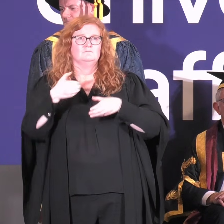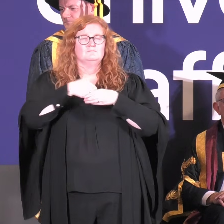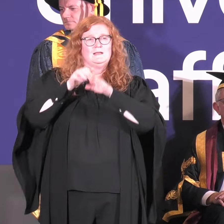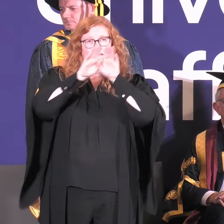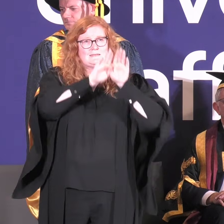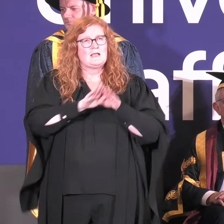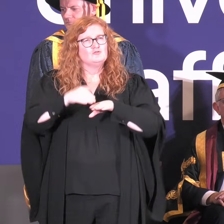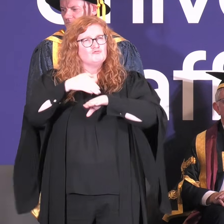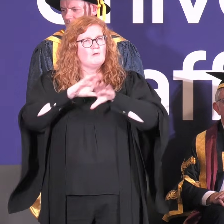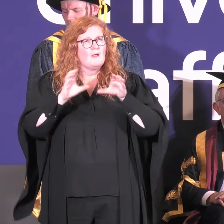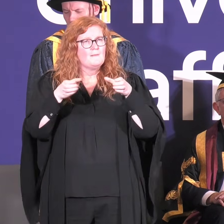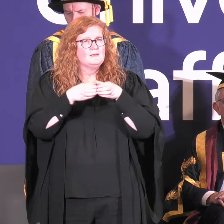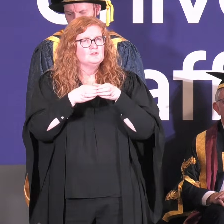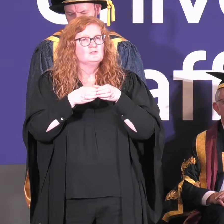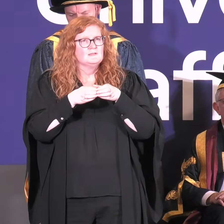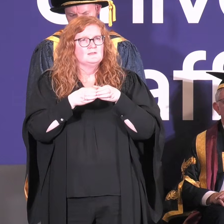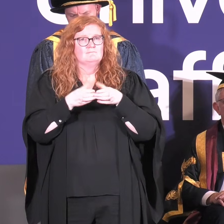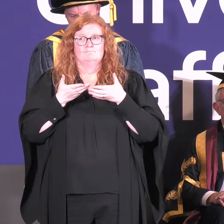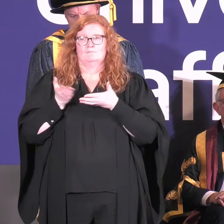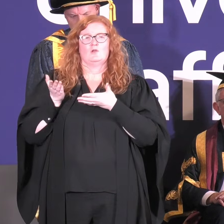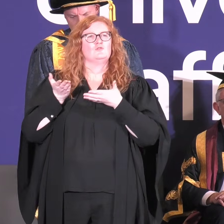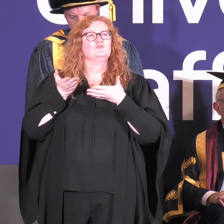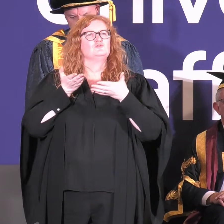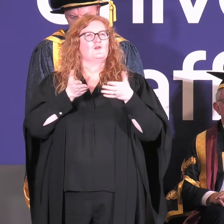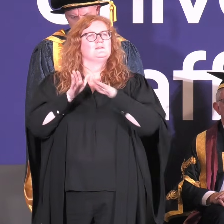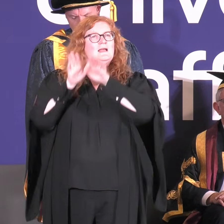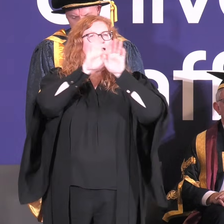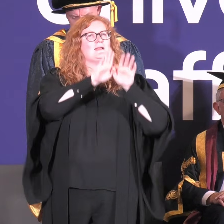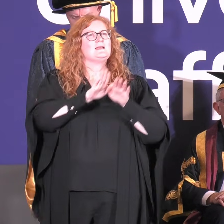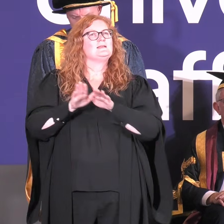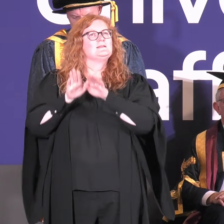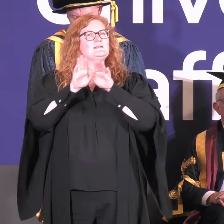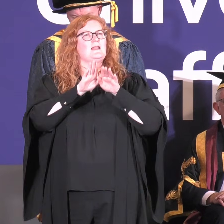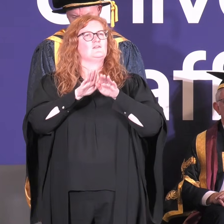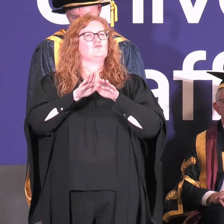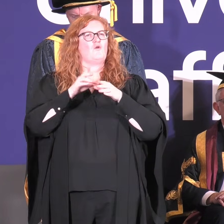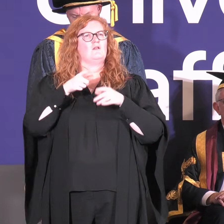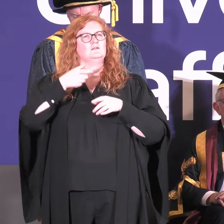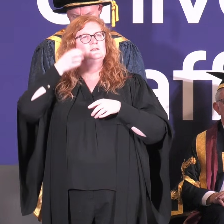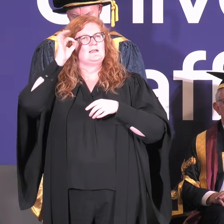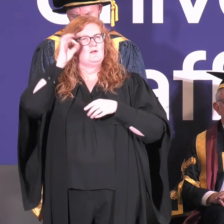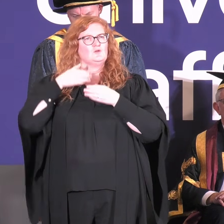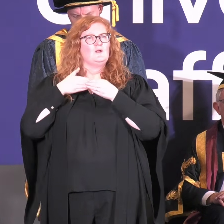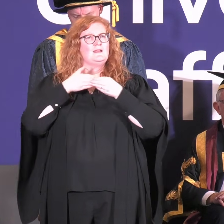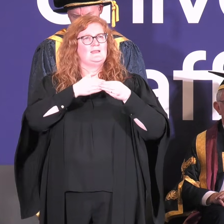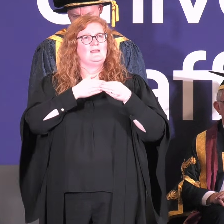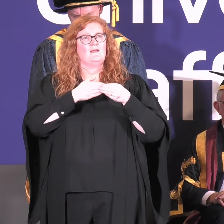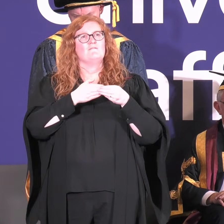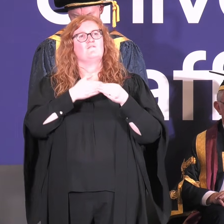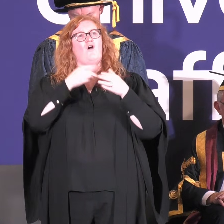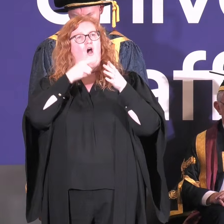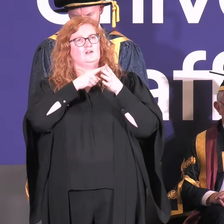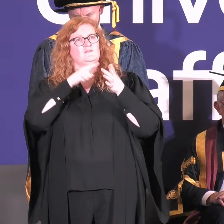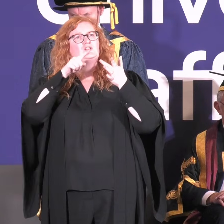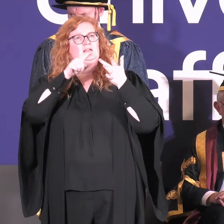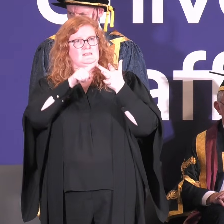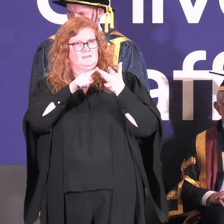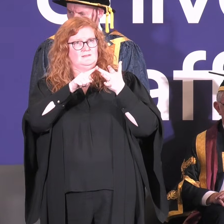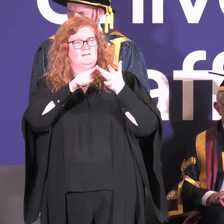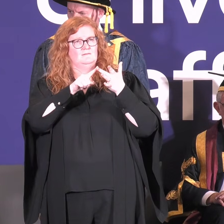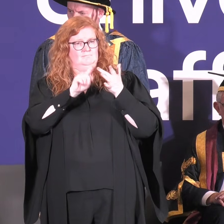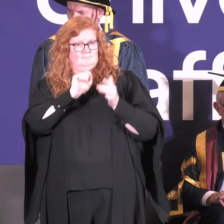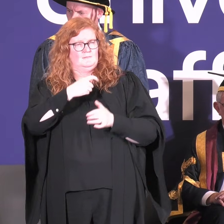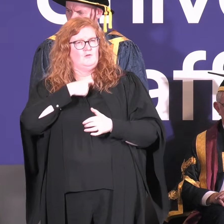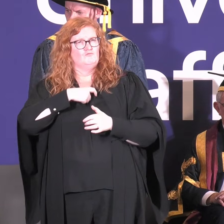Agency and now also serves as the National Police Chiefs Council lead for artificial intelligence, a role that reflects